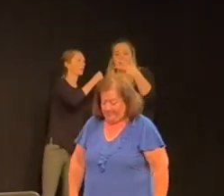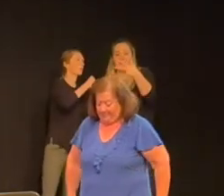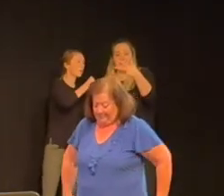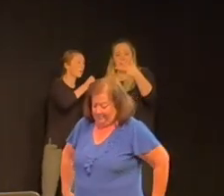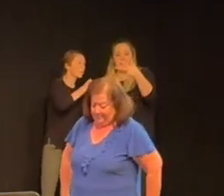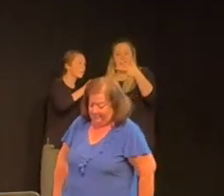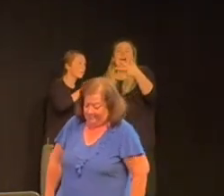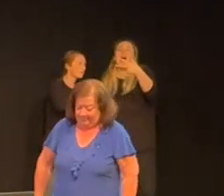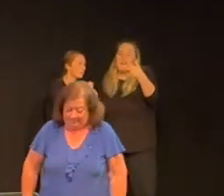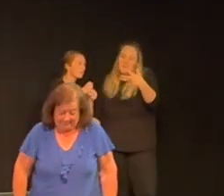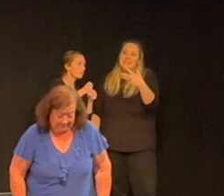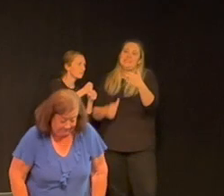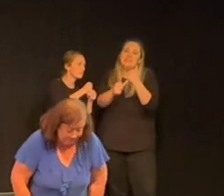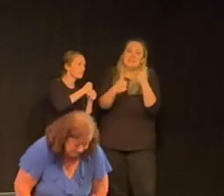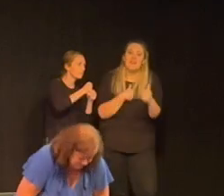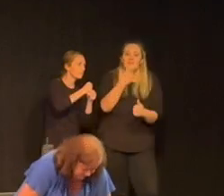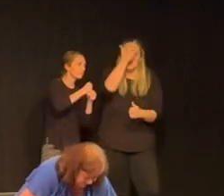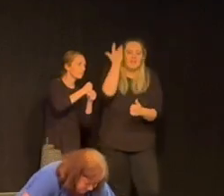I forgot the coffee.